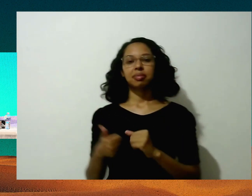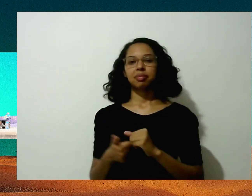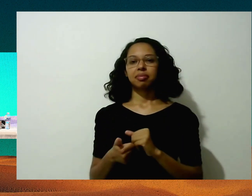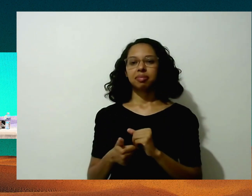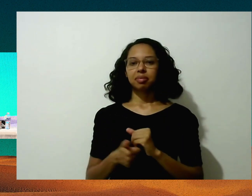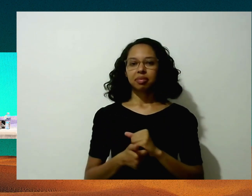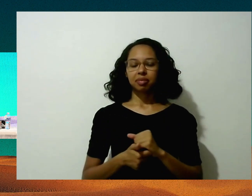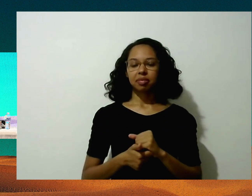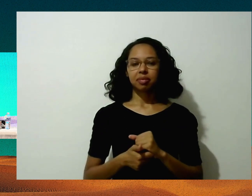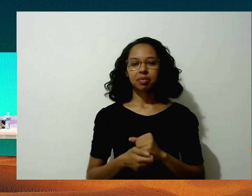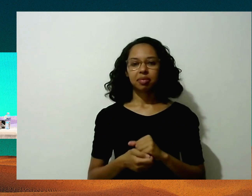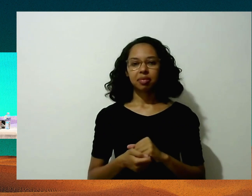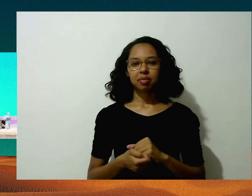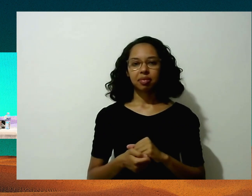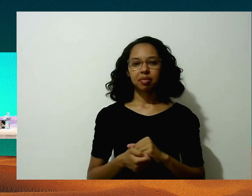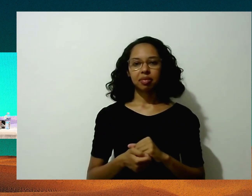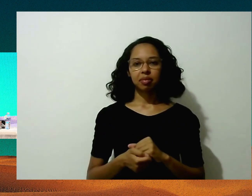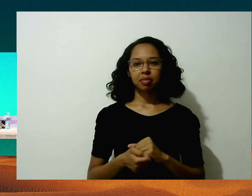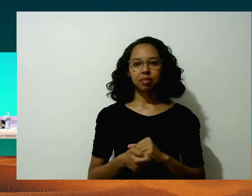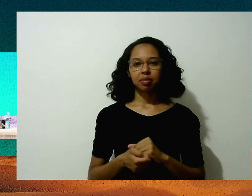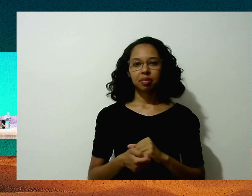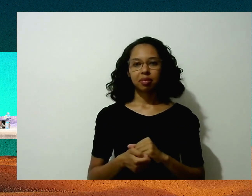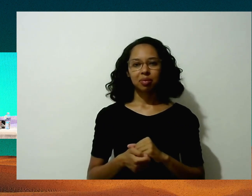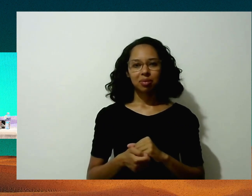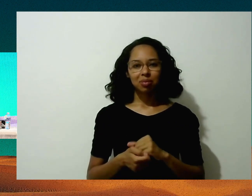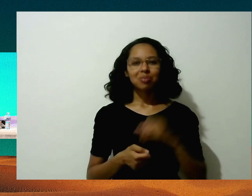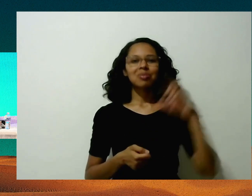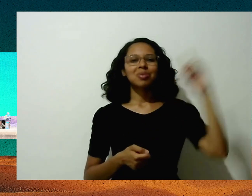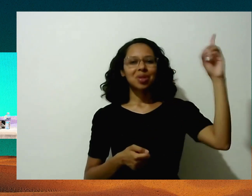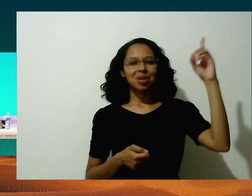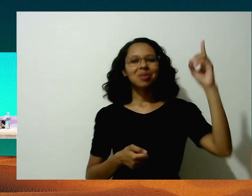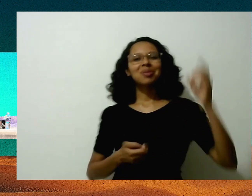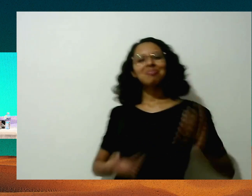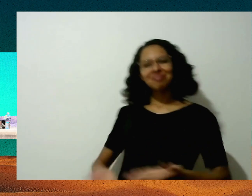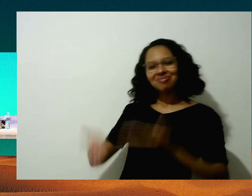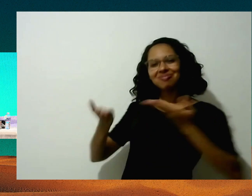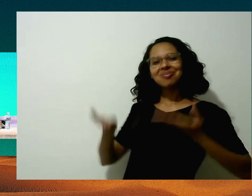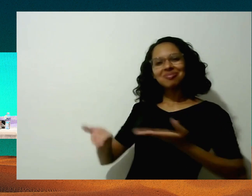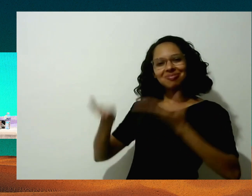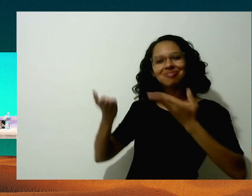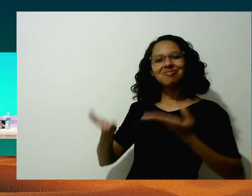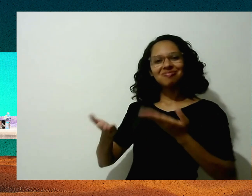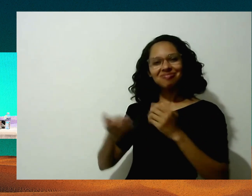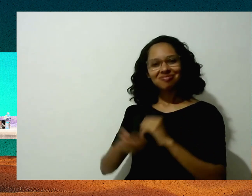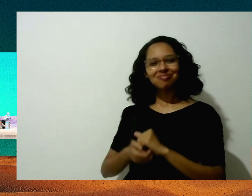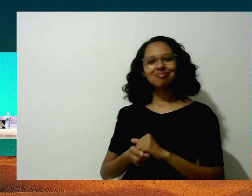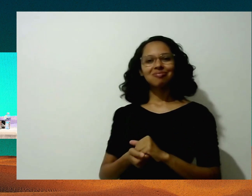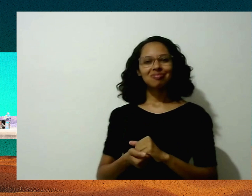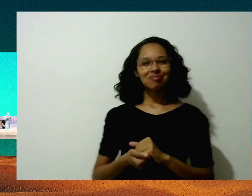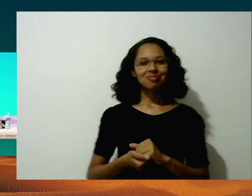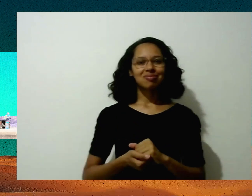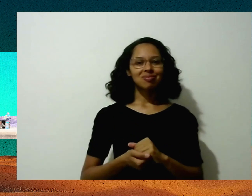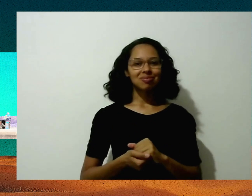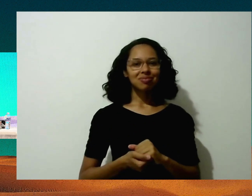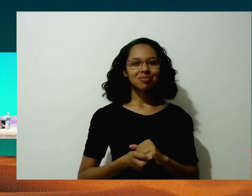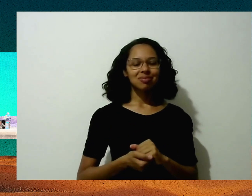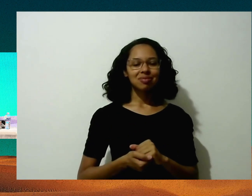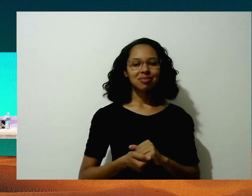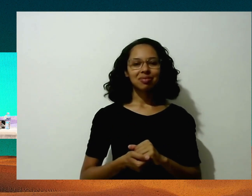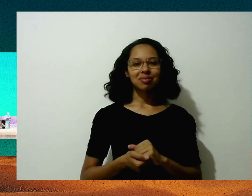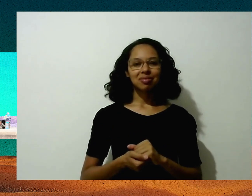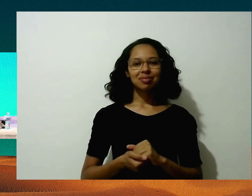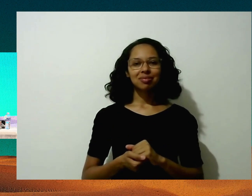before revealing to his servants? Olha como Deus honra os seus profetas. Look at how God honors his servants. Mas